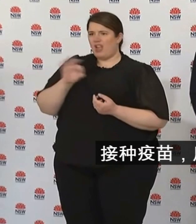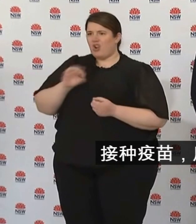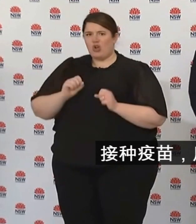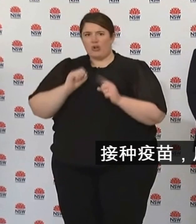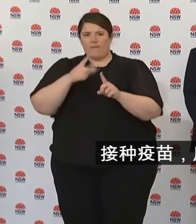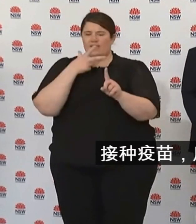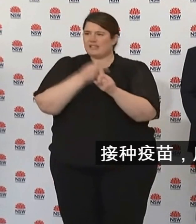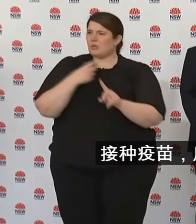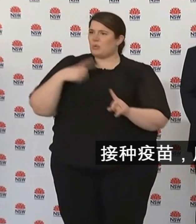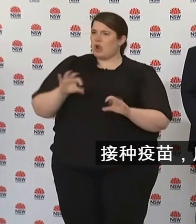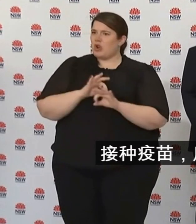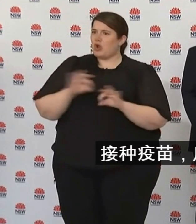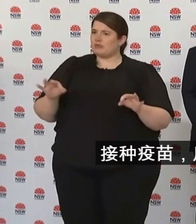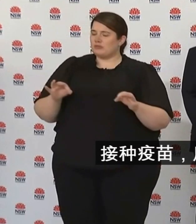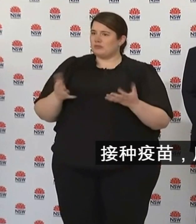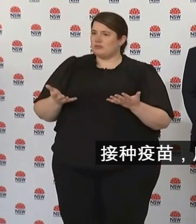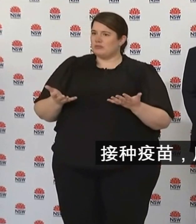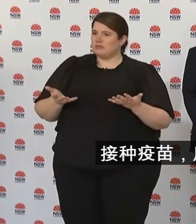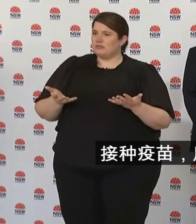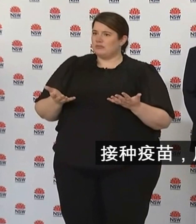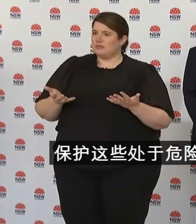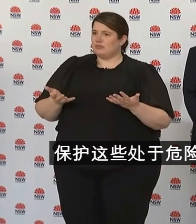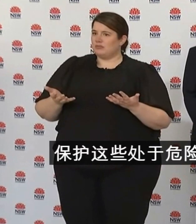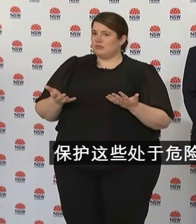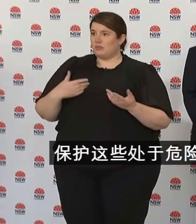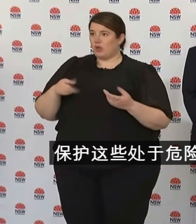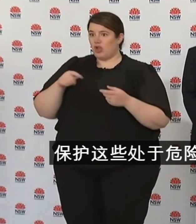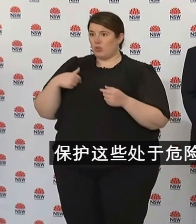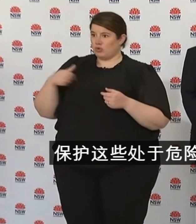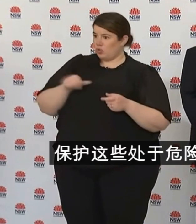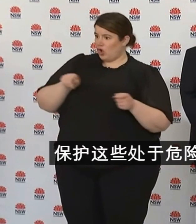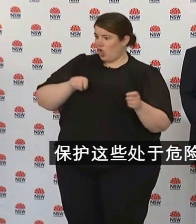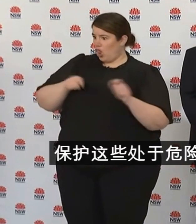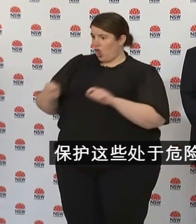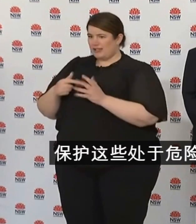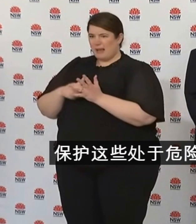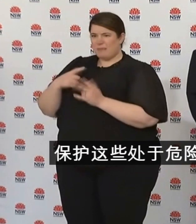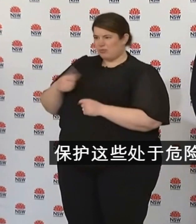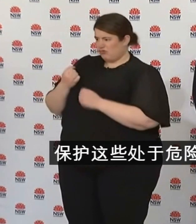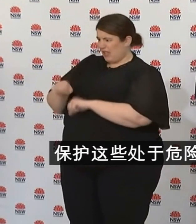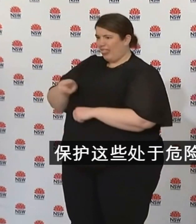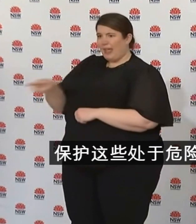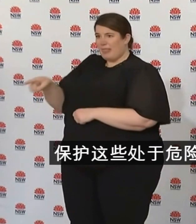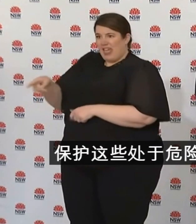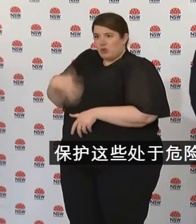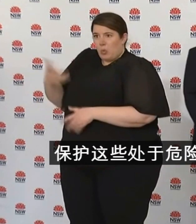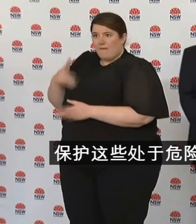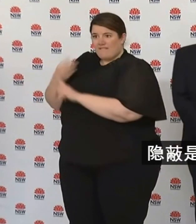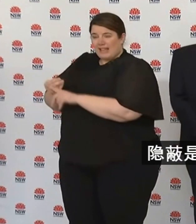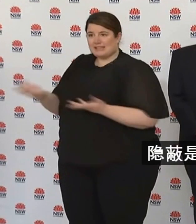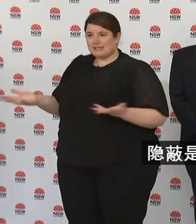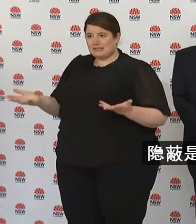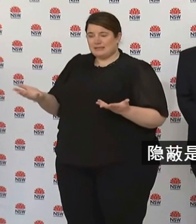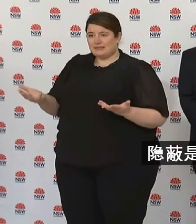opportunity to get vaccinated, so therefore we shouldn't be in lockdown to protect these at-risk people? The reason we are in lockdown is